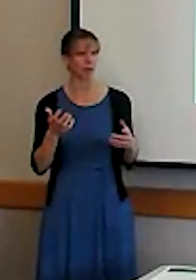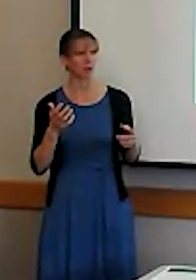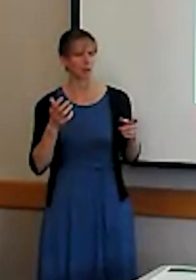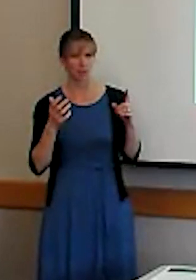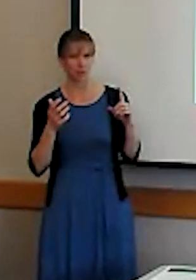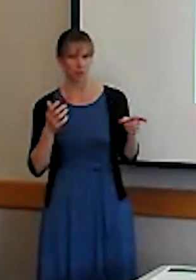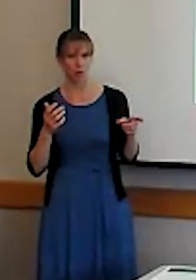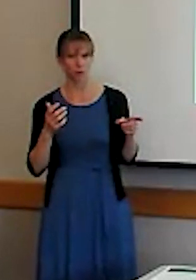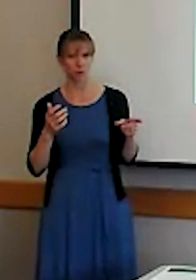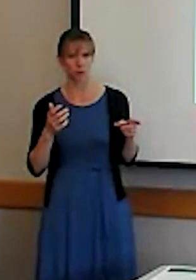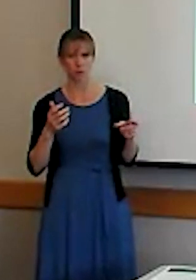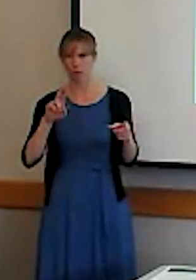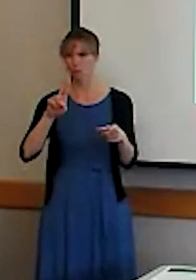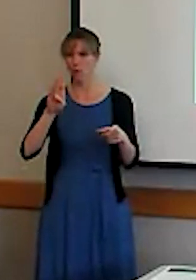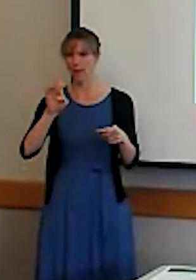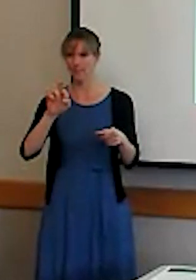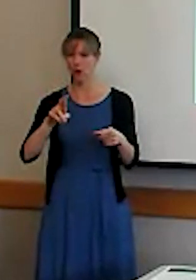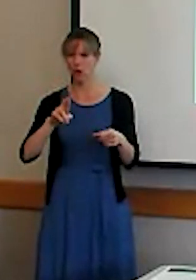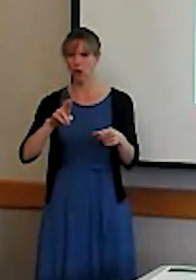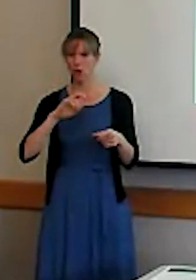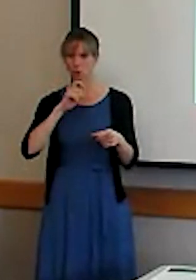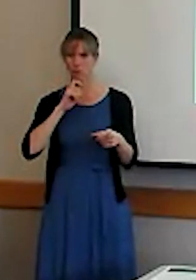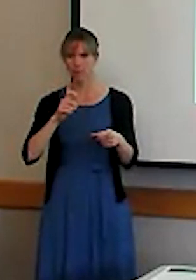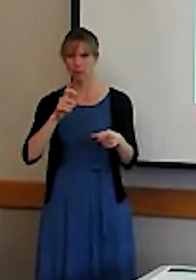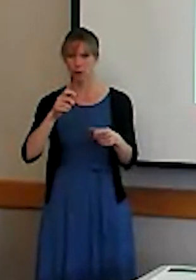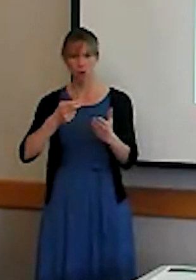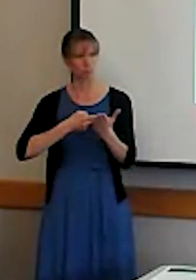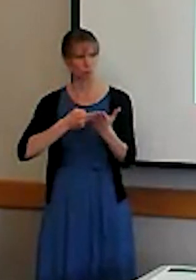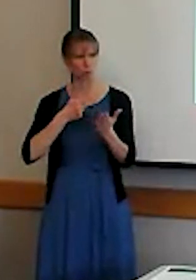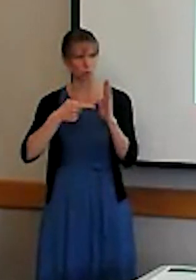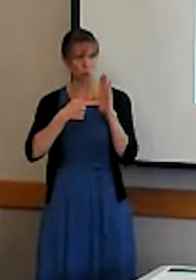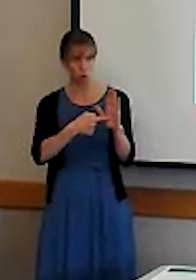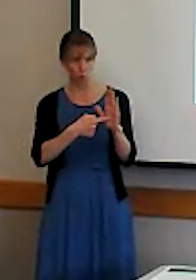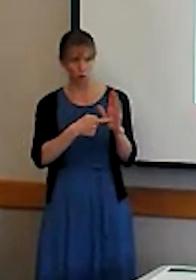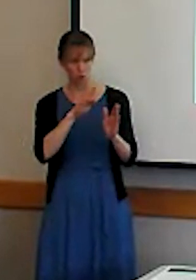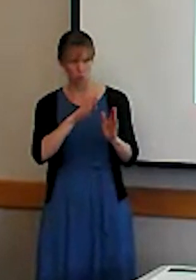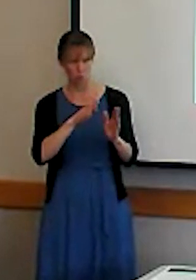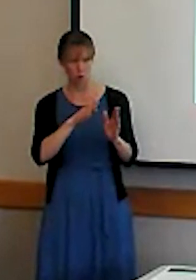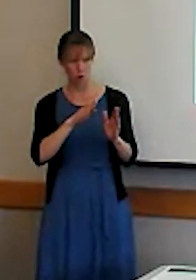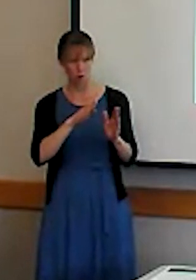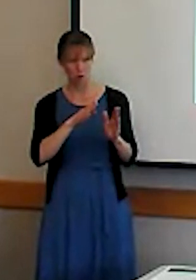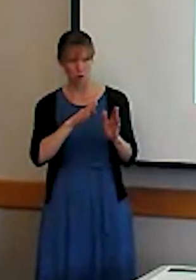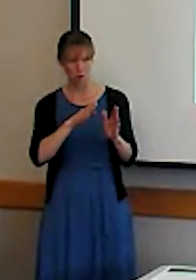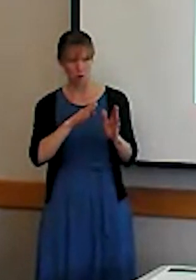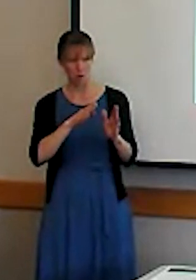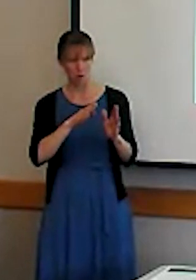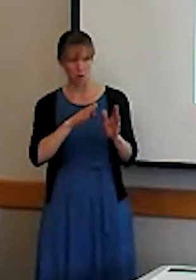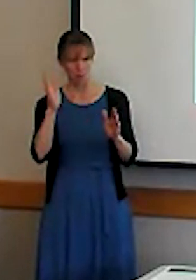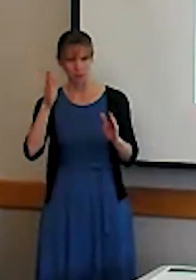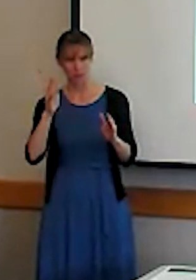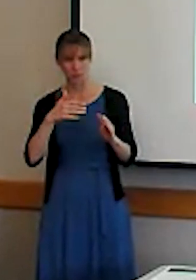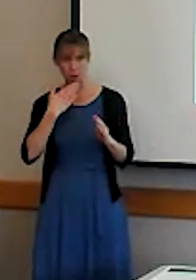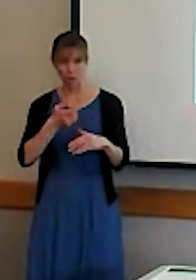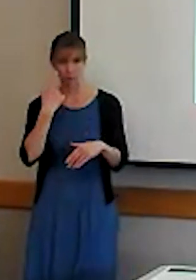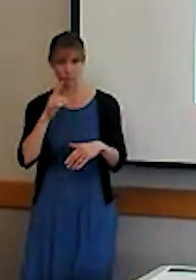Those rubber spoons you were showing in your presentation, are they good